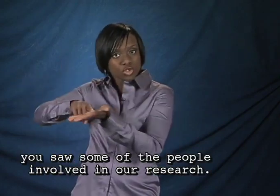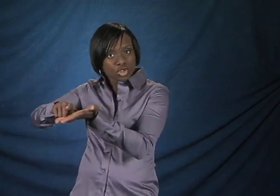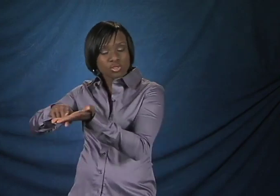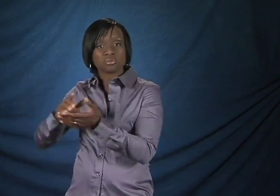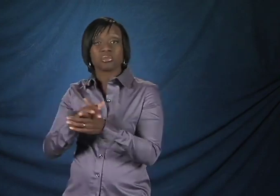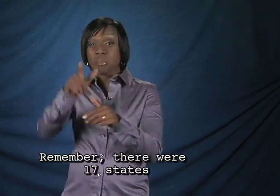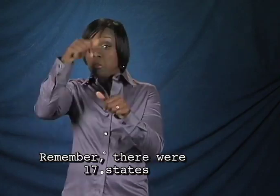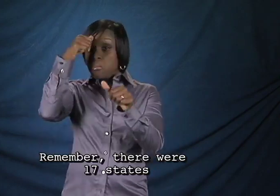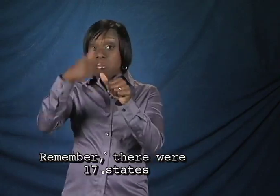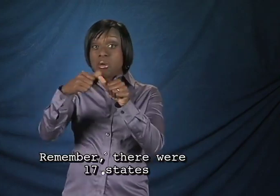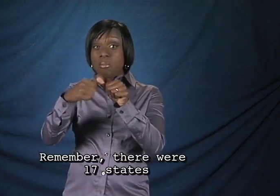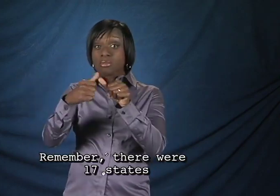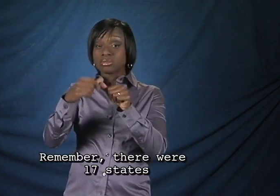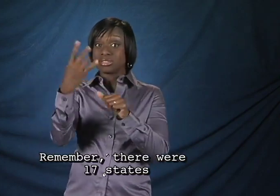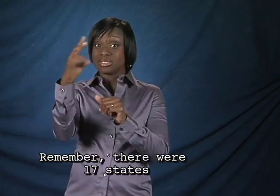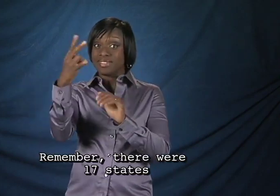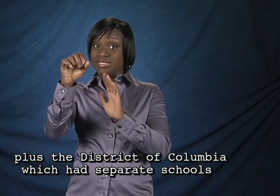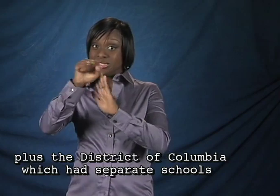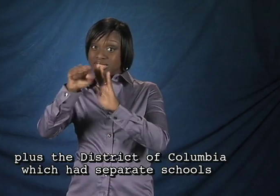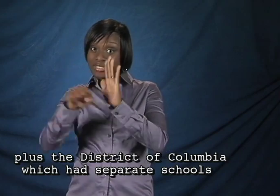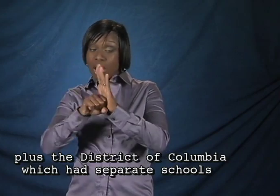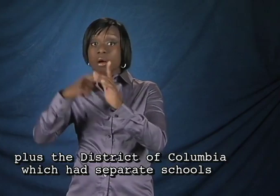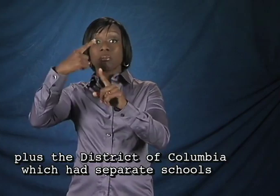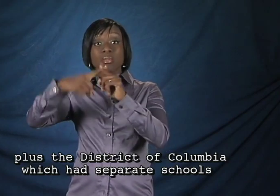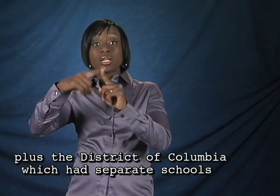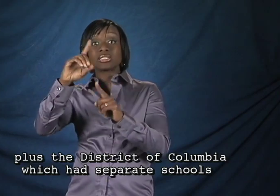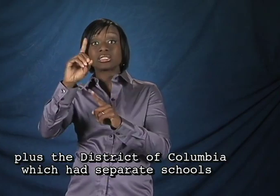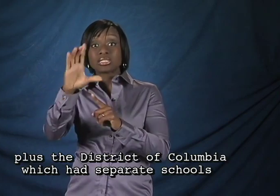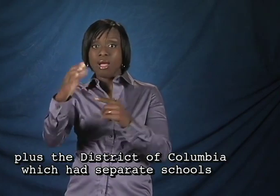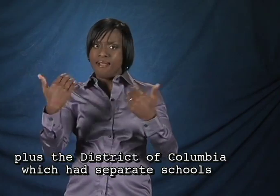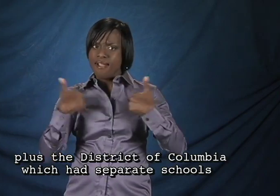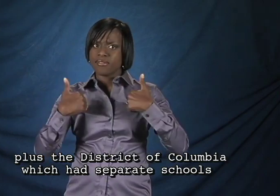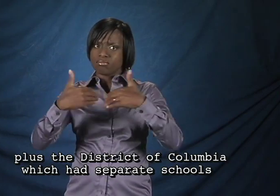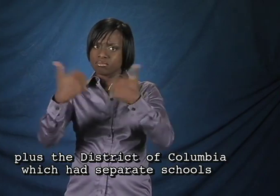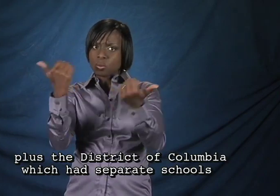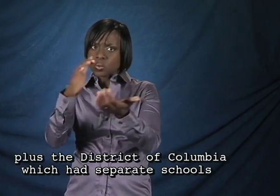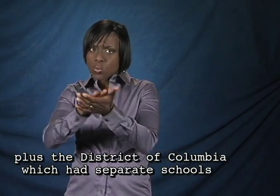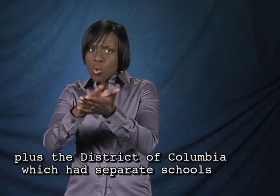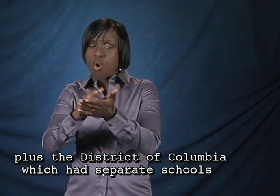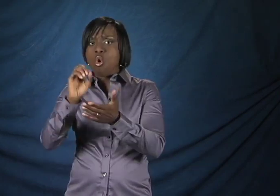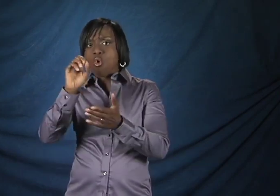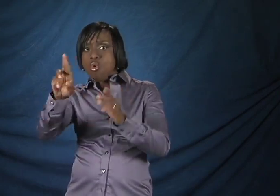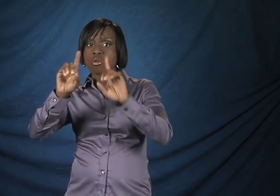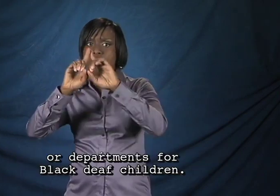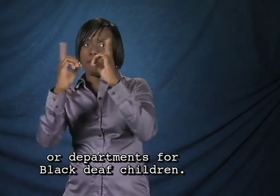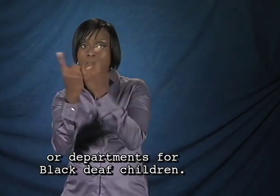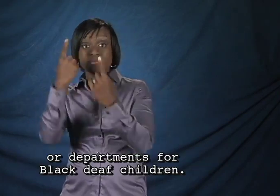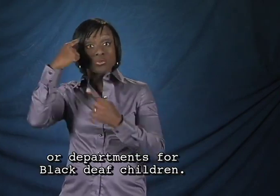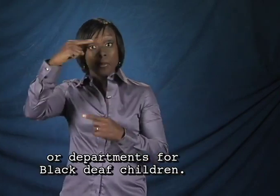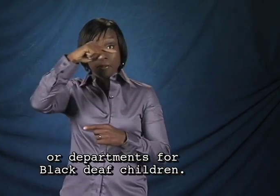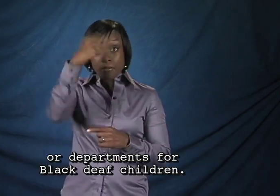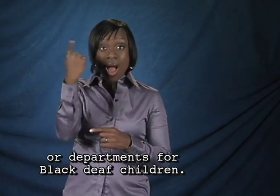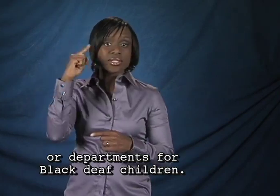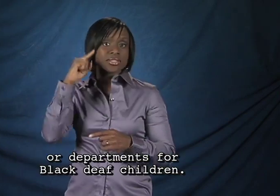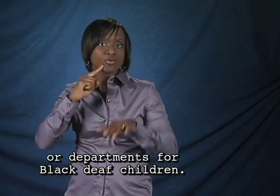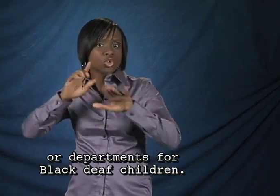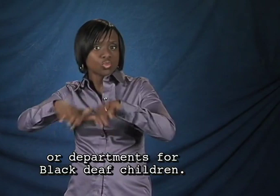research. Remember, there were 17 states plus the District of Columbia, which had separate schools or departments for Black deaf